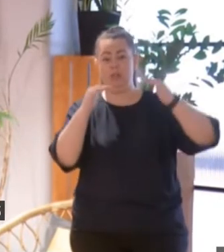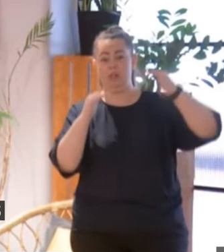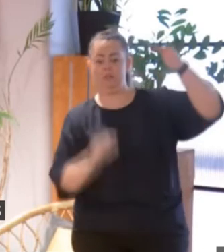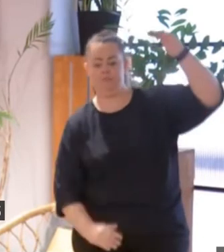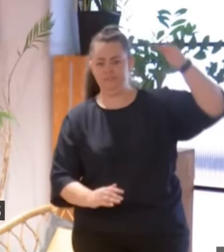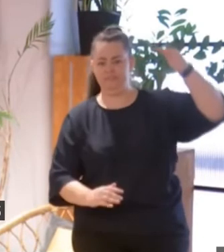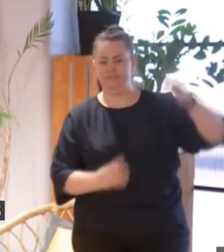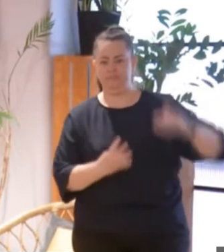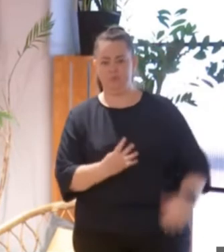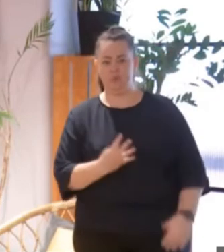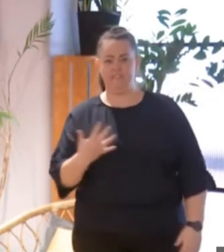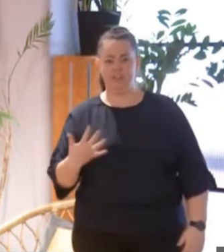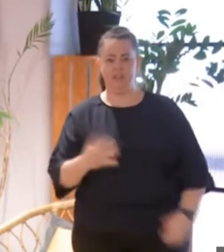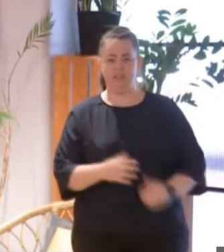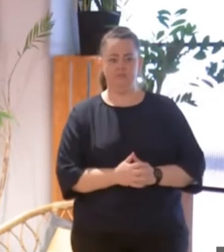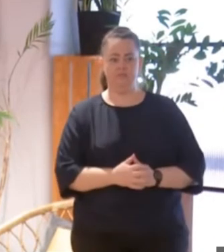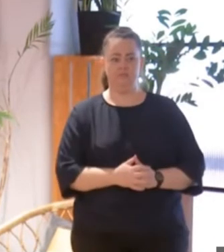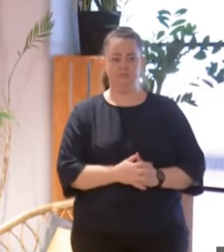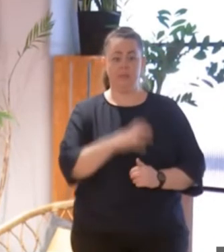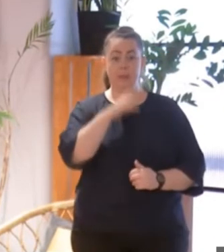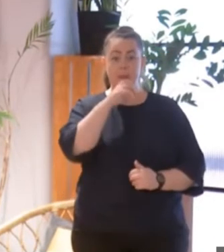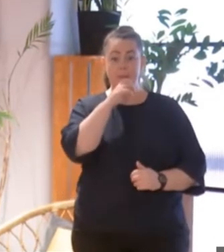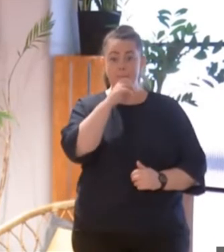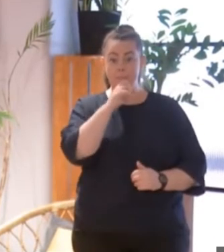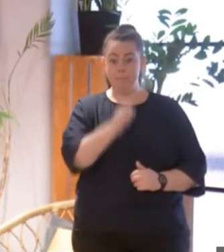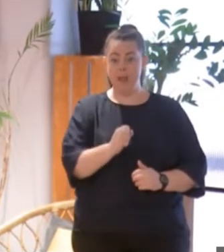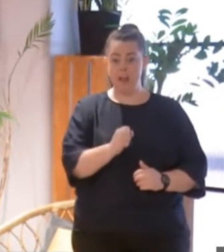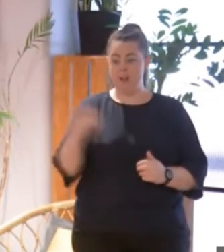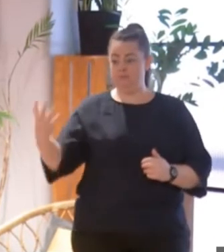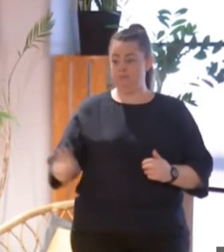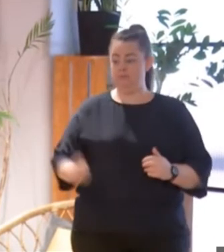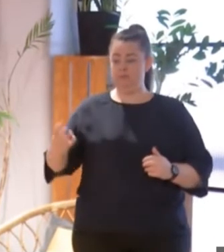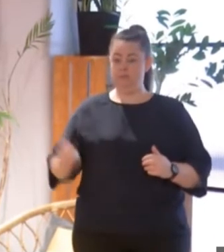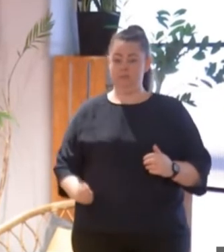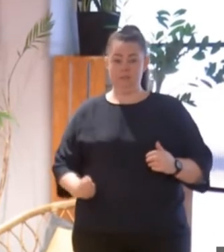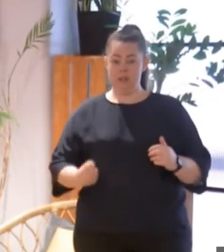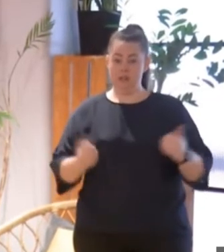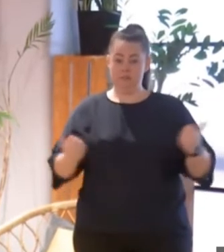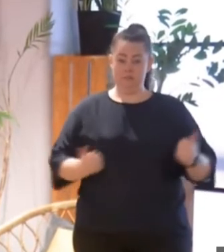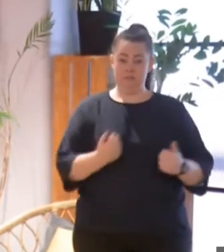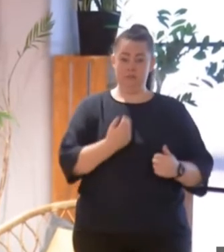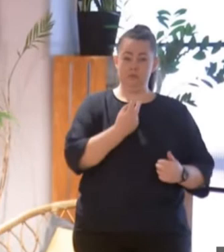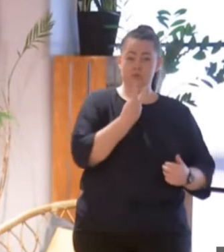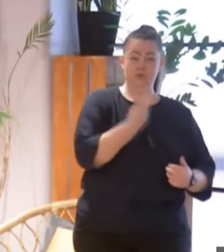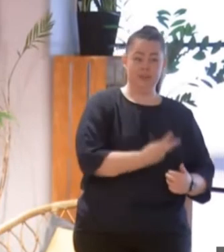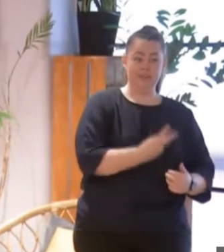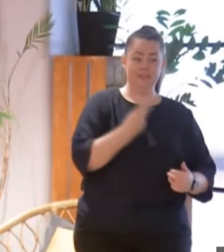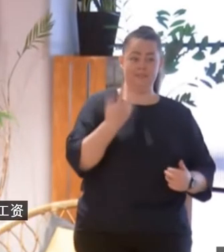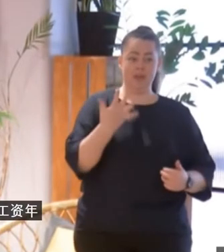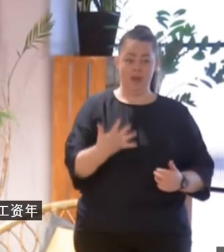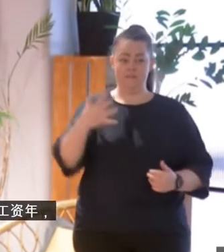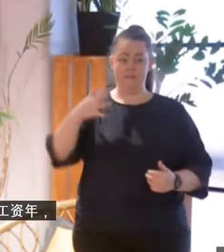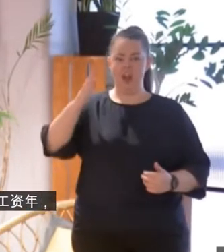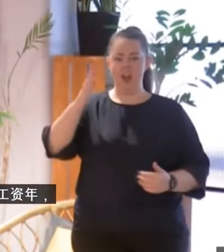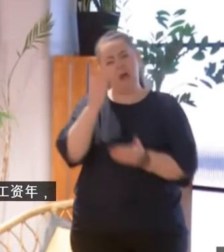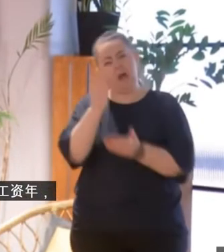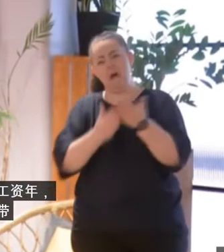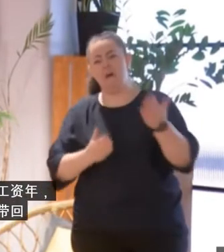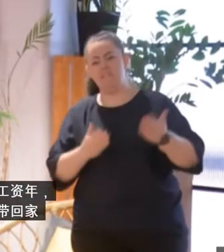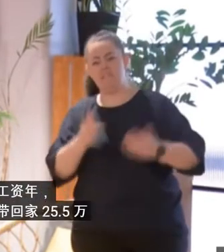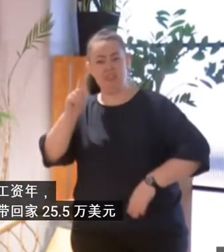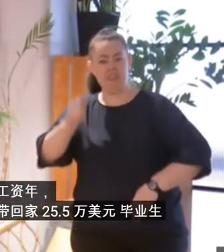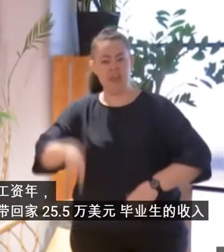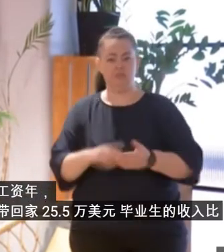home $25,500 each year, more than women in pay, as a result of the gender pay gap, which starts with